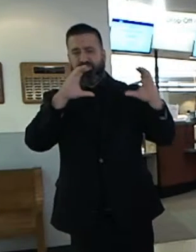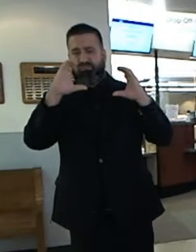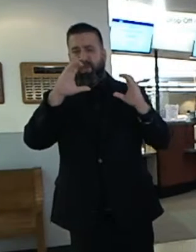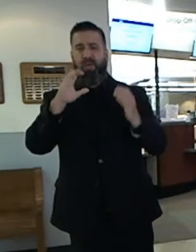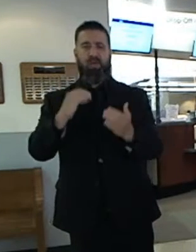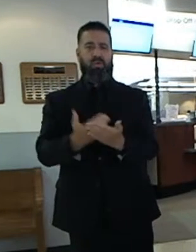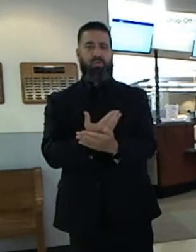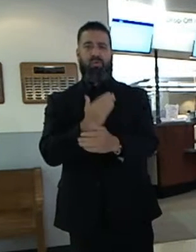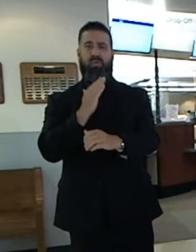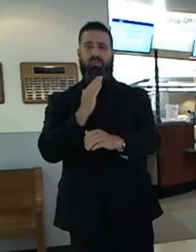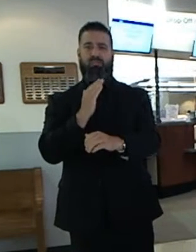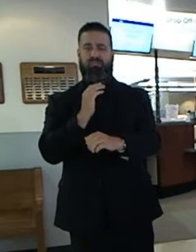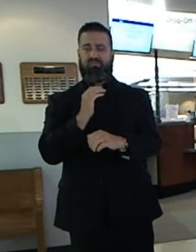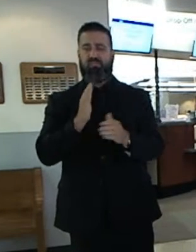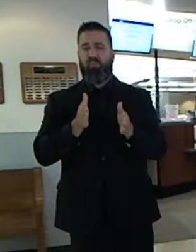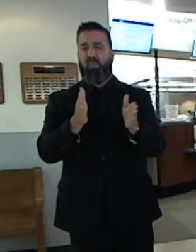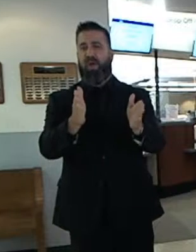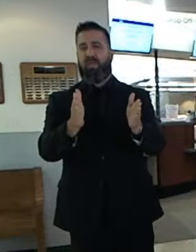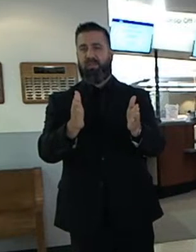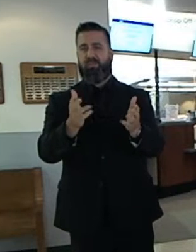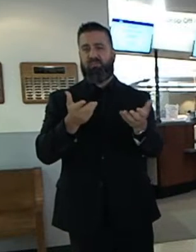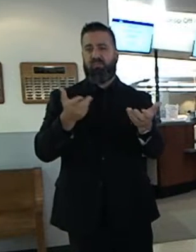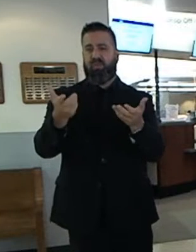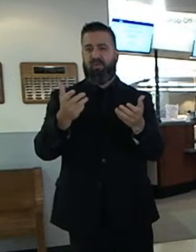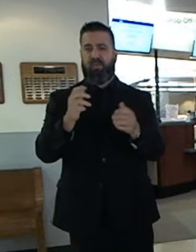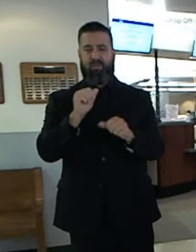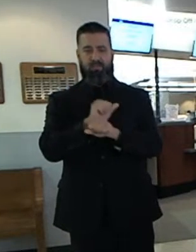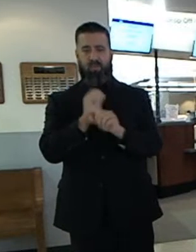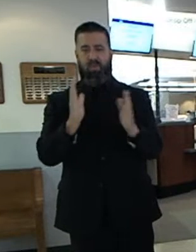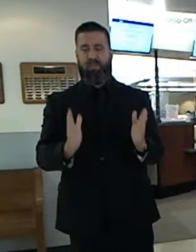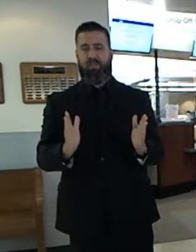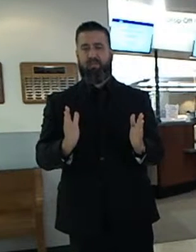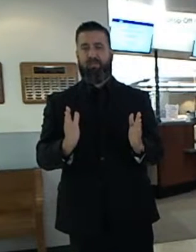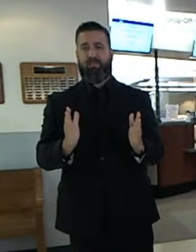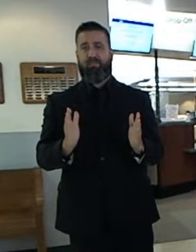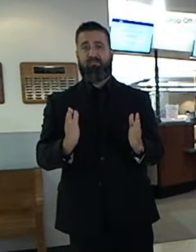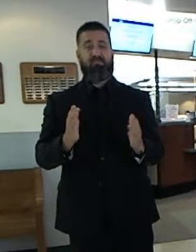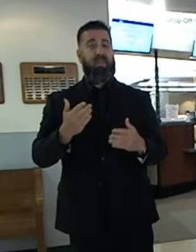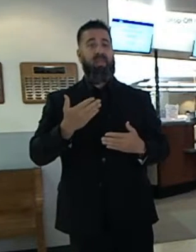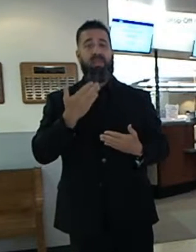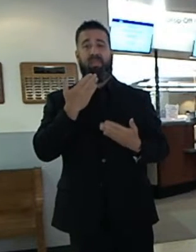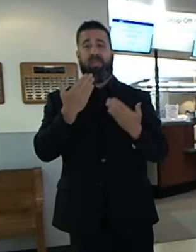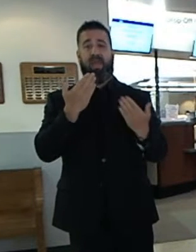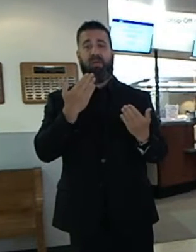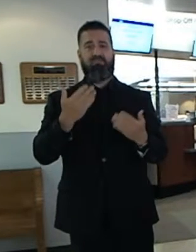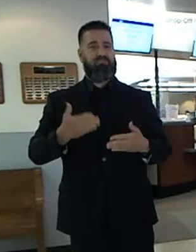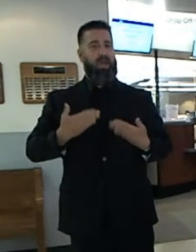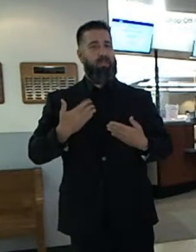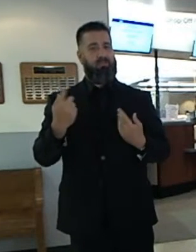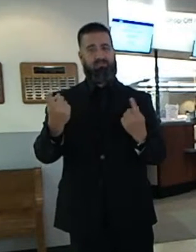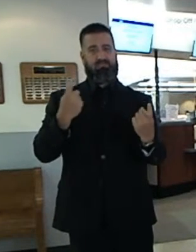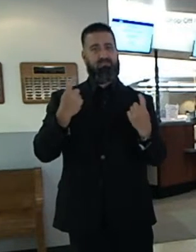employees in a safe and efficient manner. Thank you, and I would be glad to answer any questions.